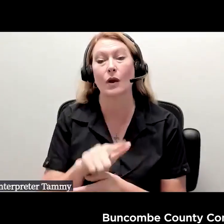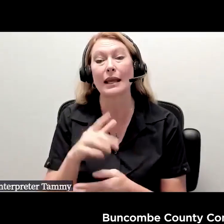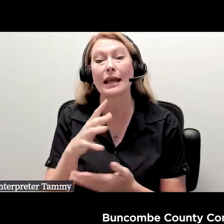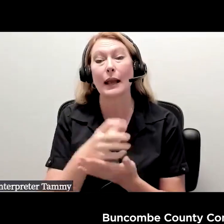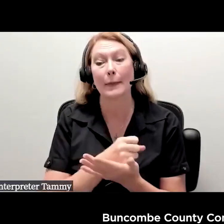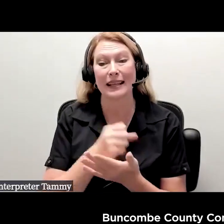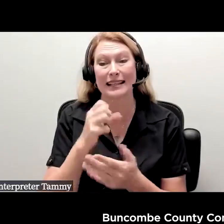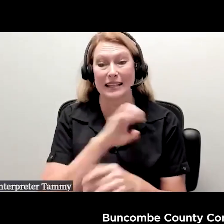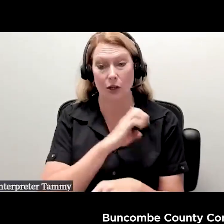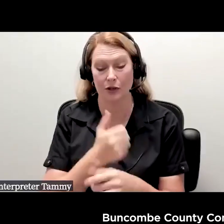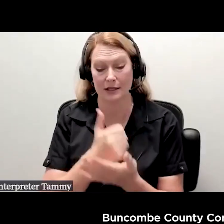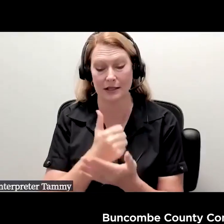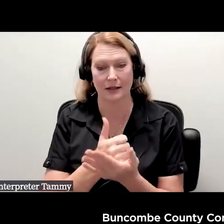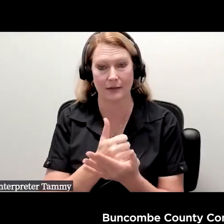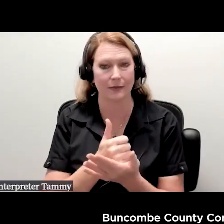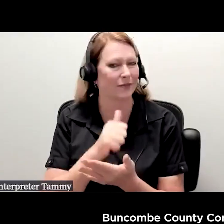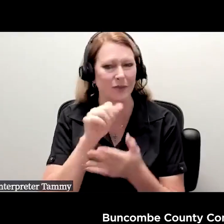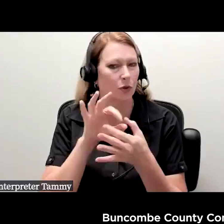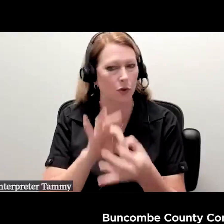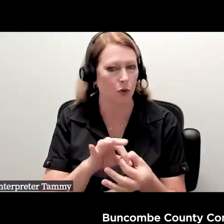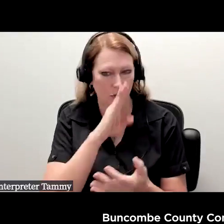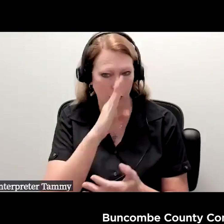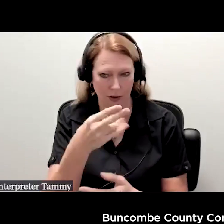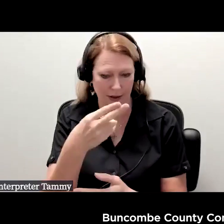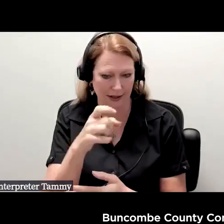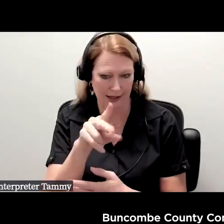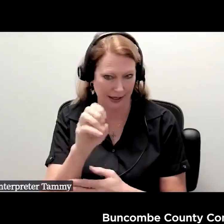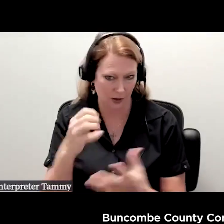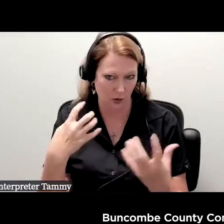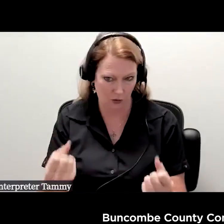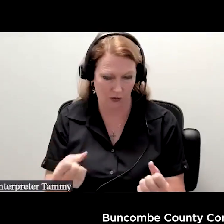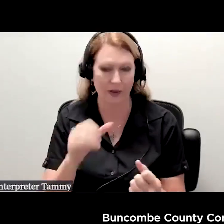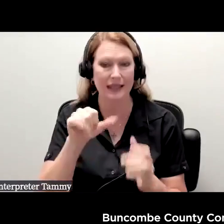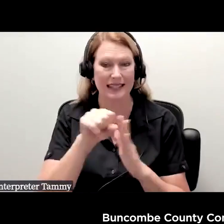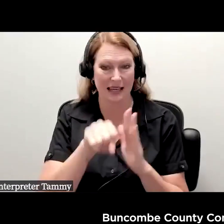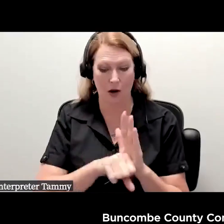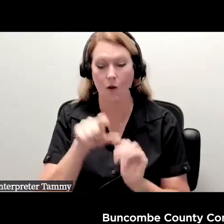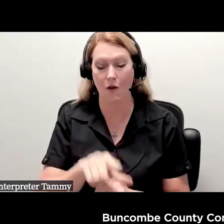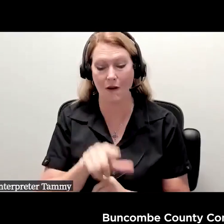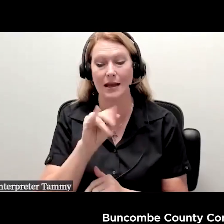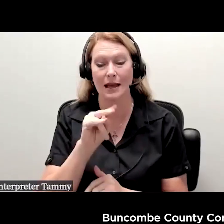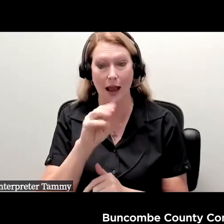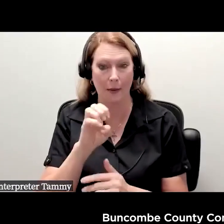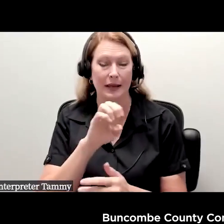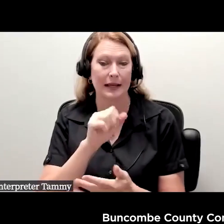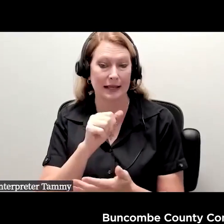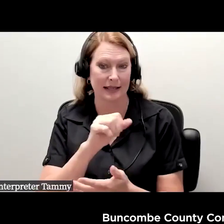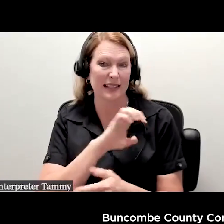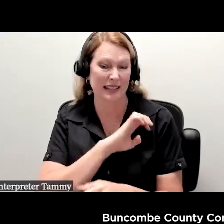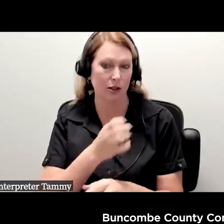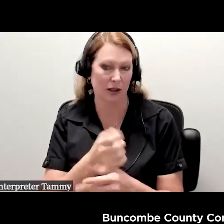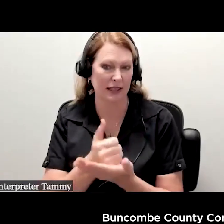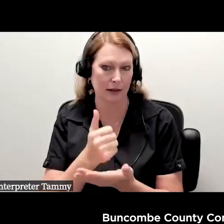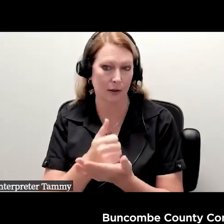Program. And while it's not related directly to Helene recovery, the state's Low-Income Energy Assistance Program is also available